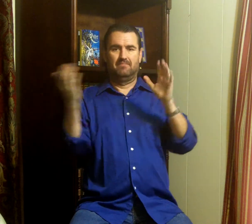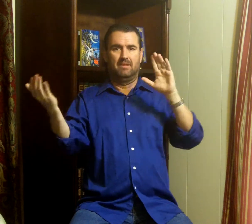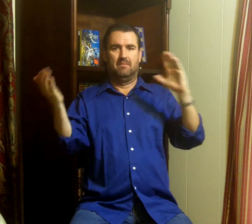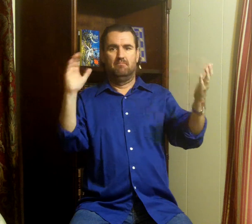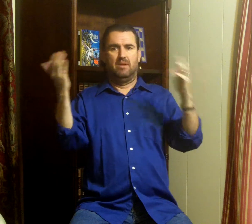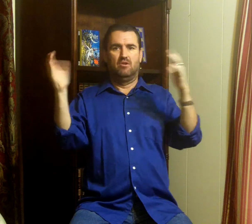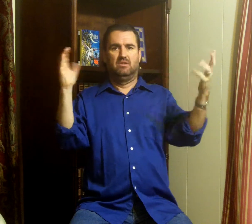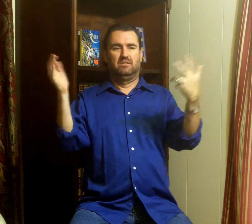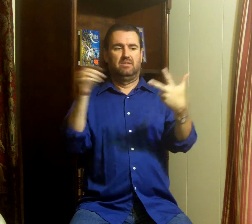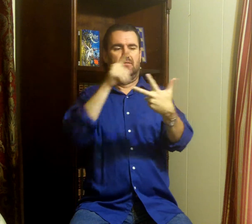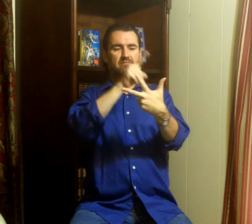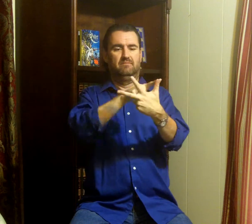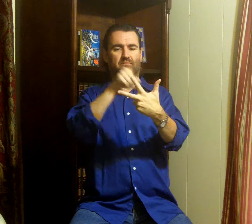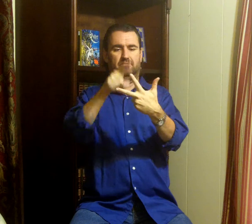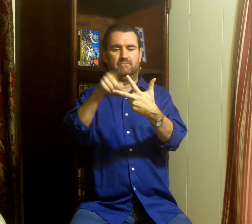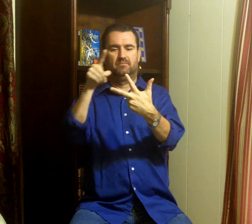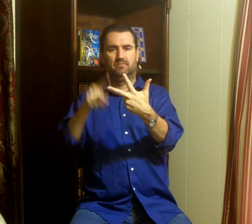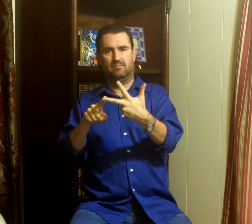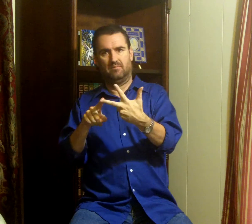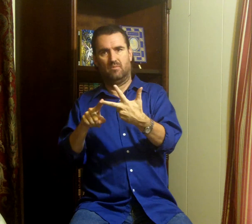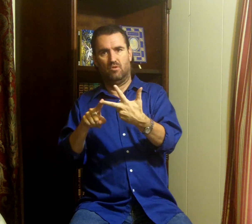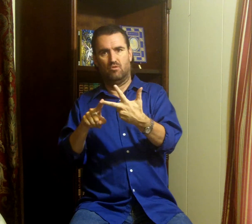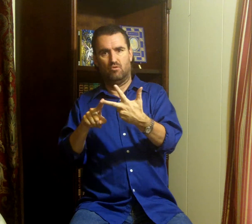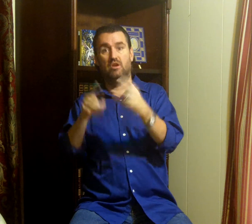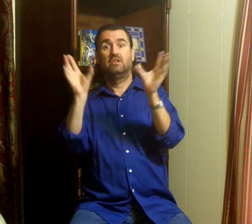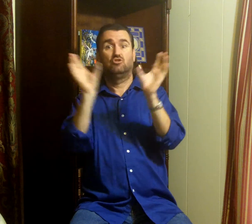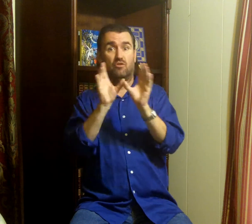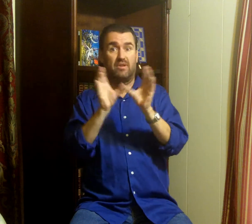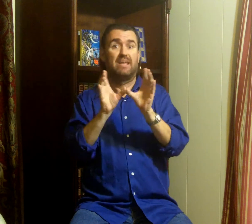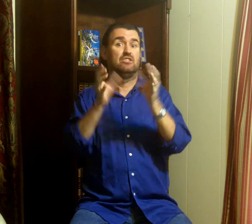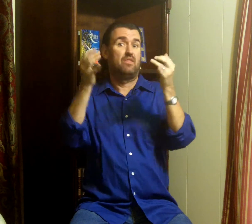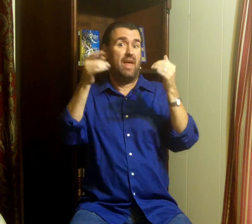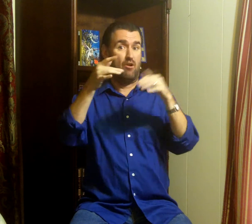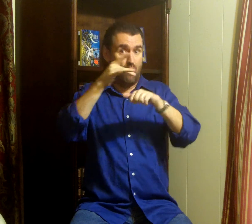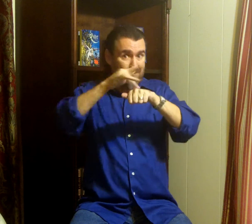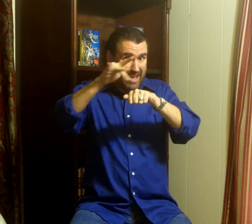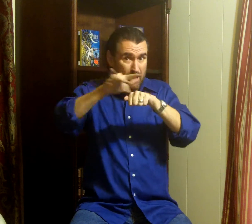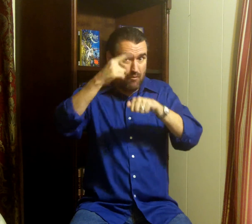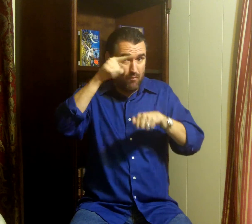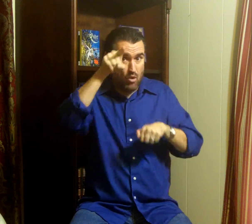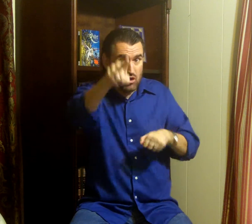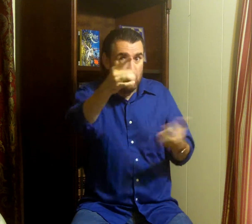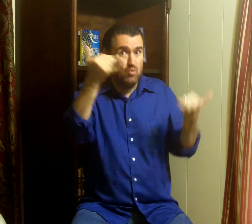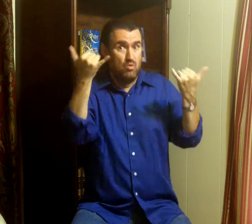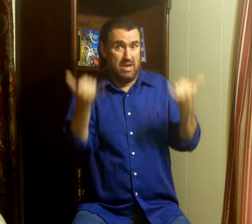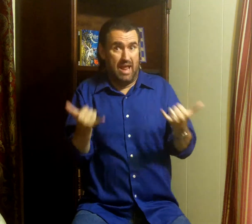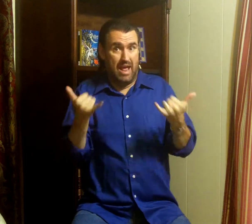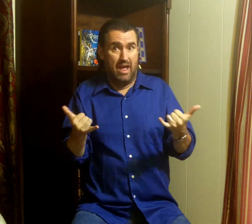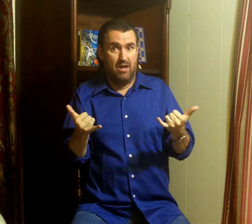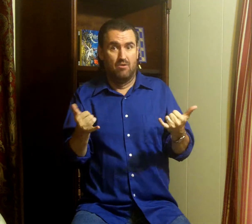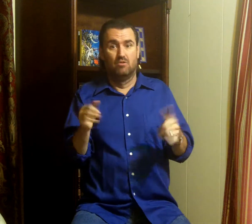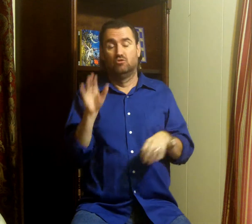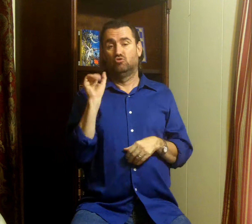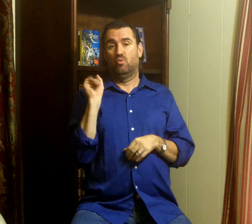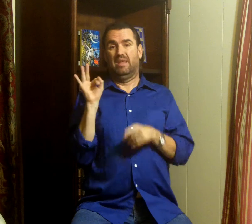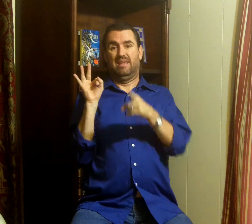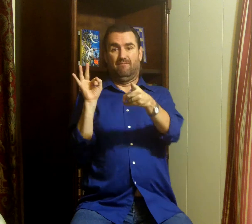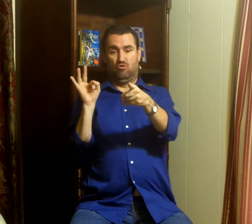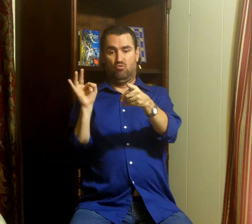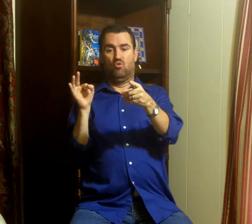are sort of national that you can take today, meaning if you have the qualifications, since NIC needs them, if you feel